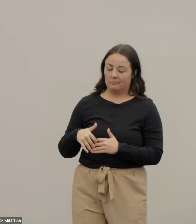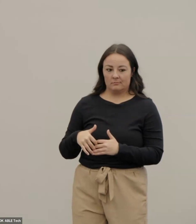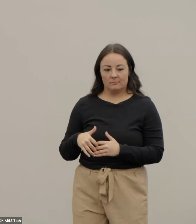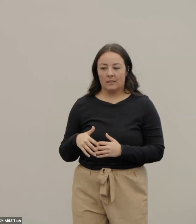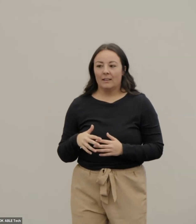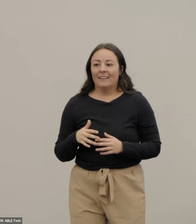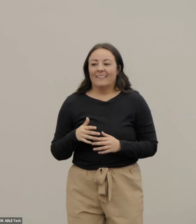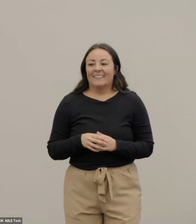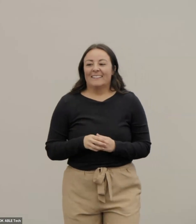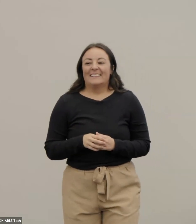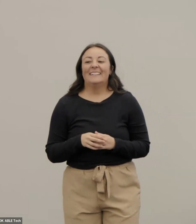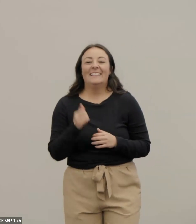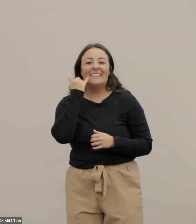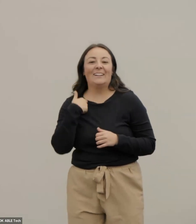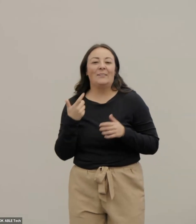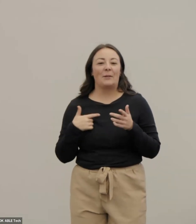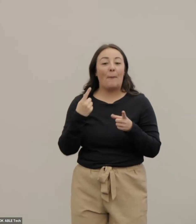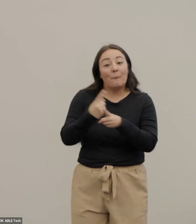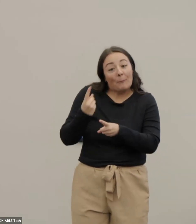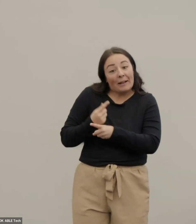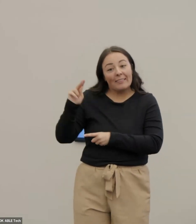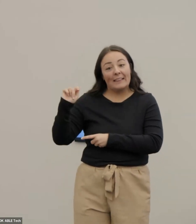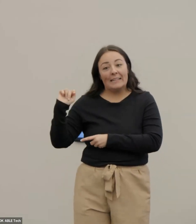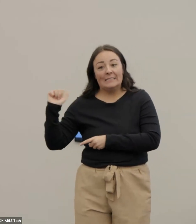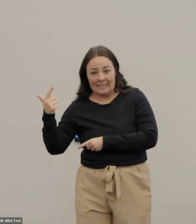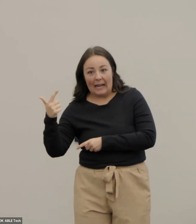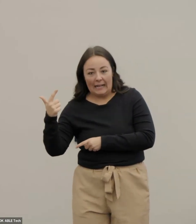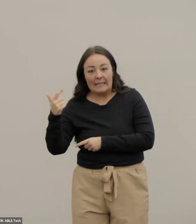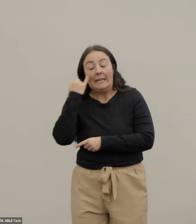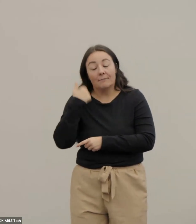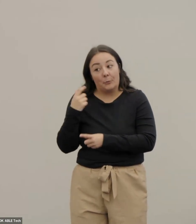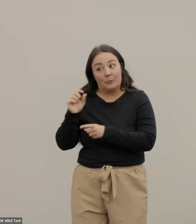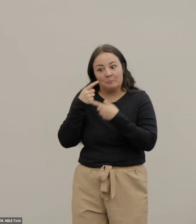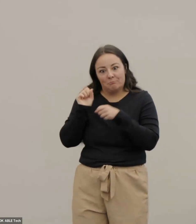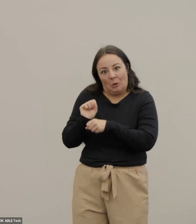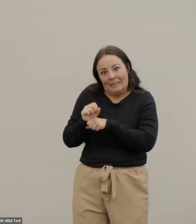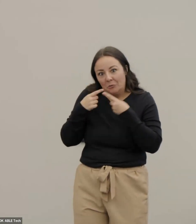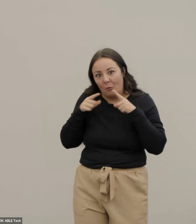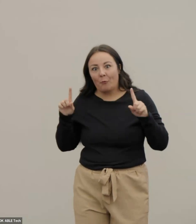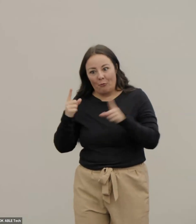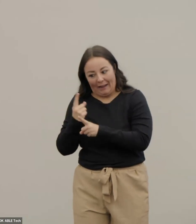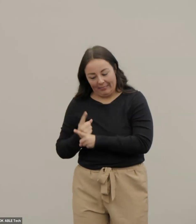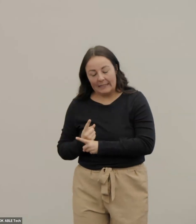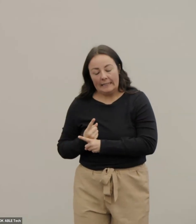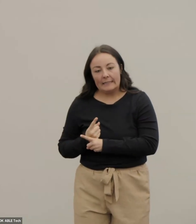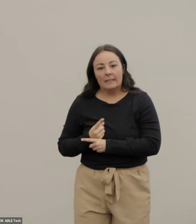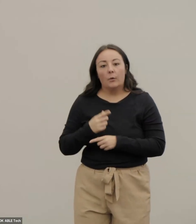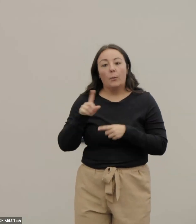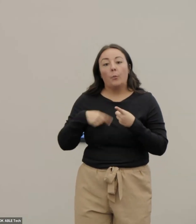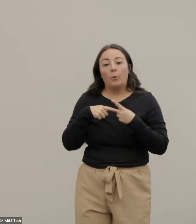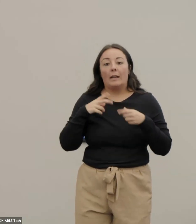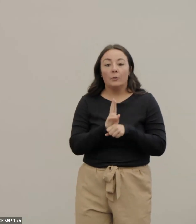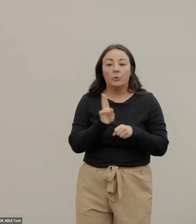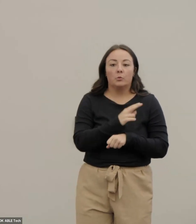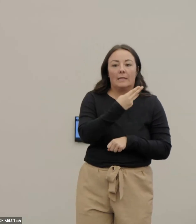I properly tagged it, typically how it would work if it was working correctly, when I use the H key on my keyboard, it's going to